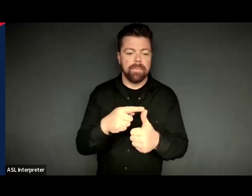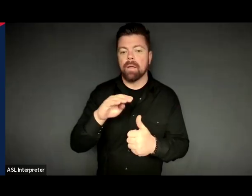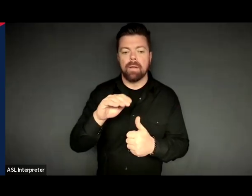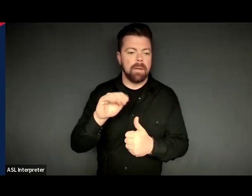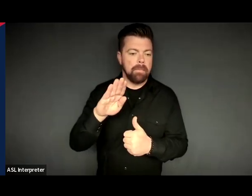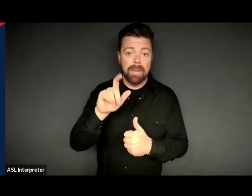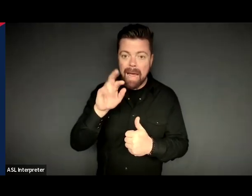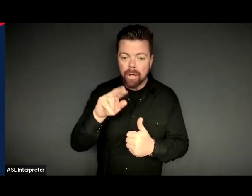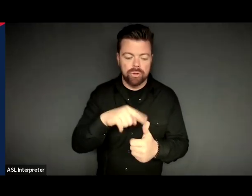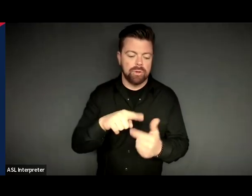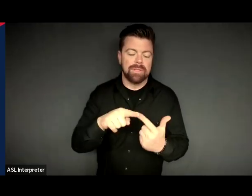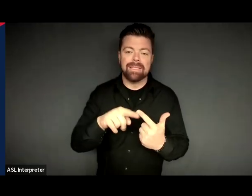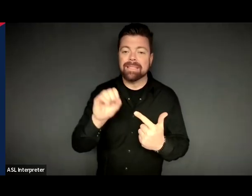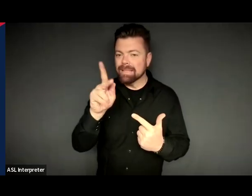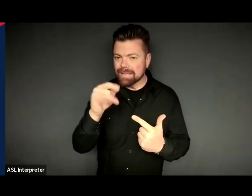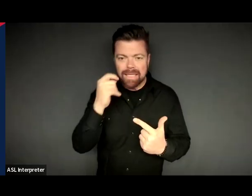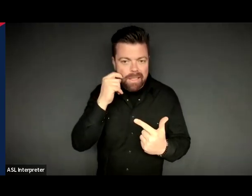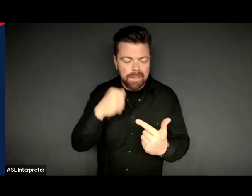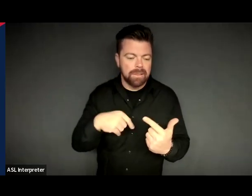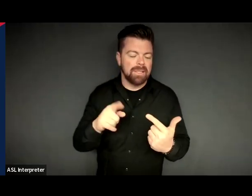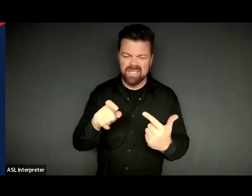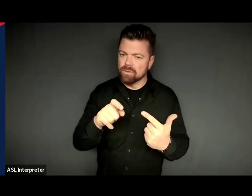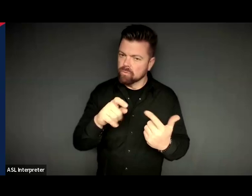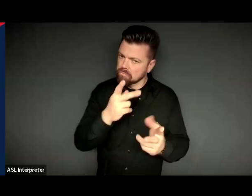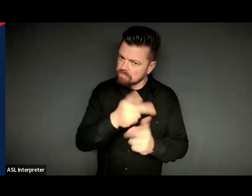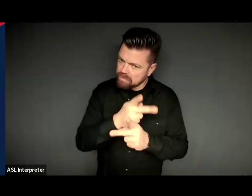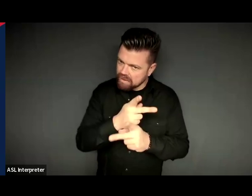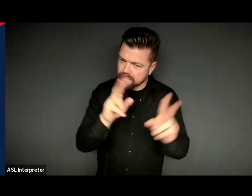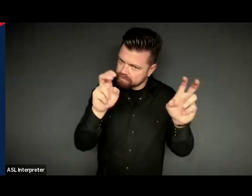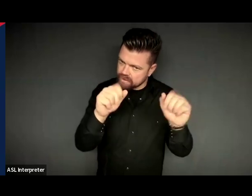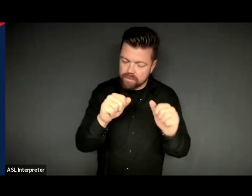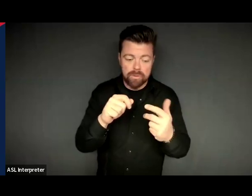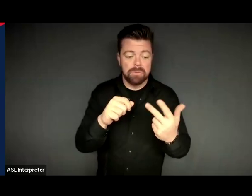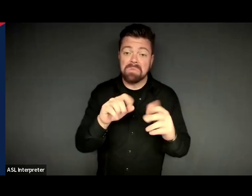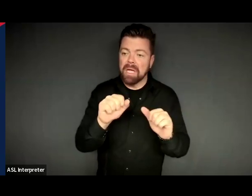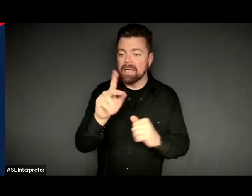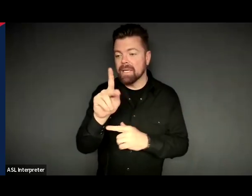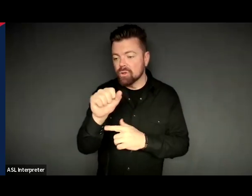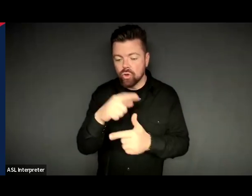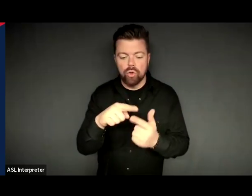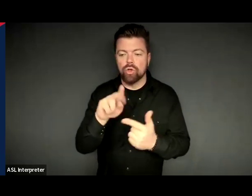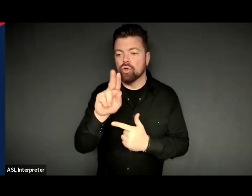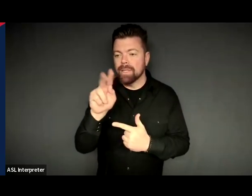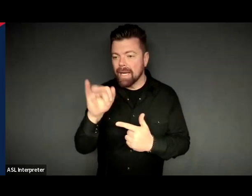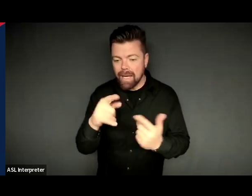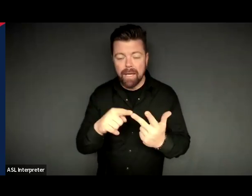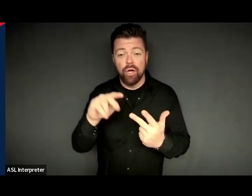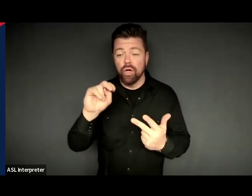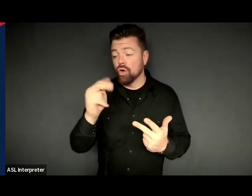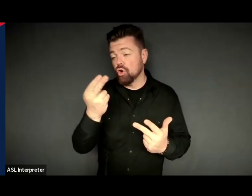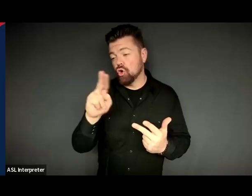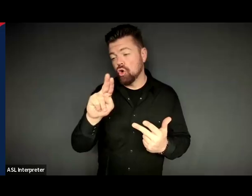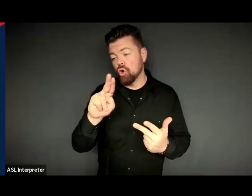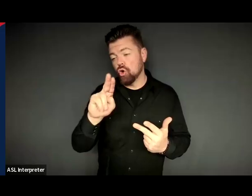to take care of those issues because, like we were just talking about, you can get kidney stones, you can get UTIs, neurogenic bowel, you can get